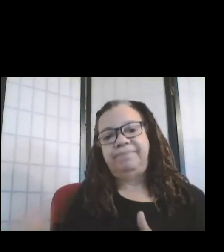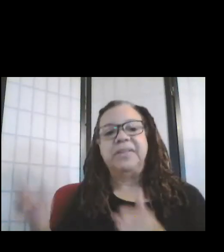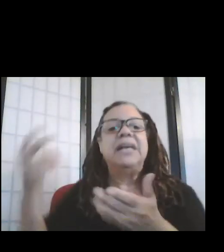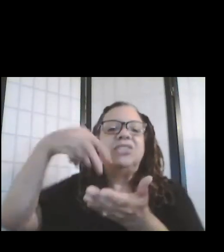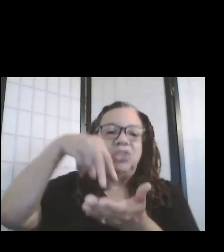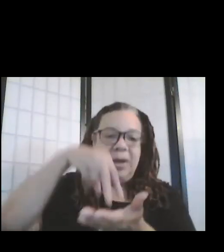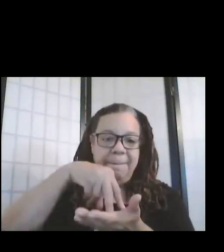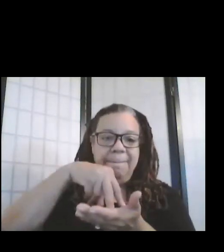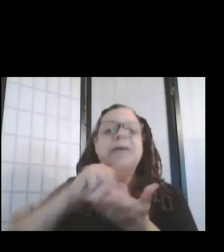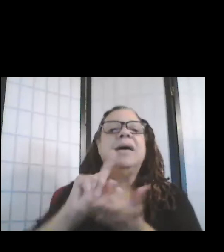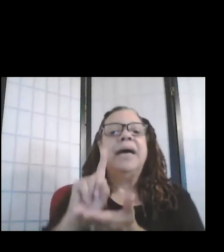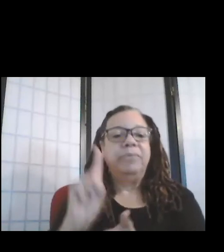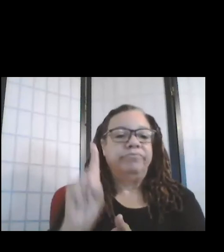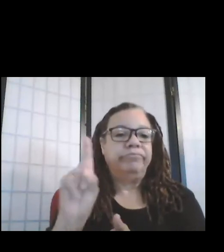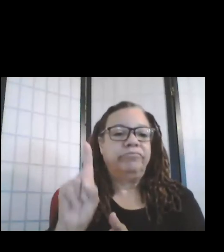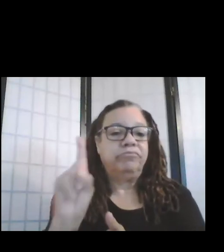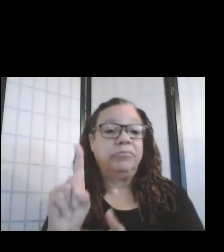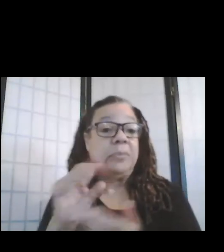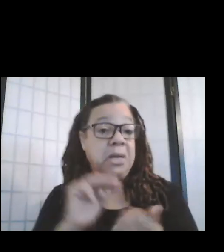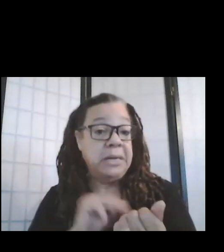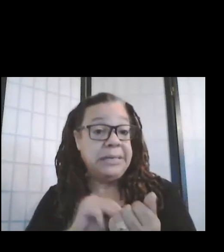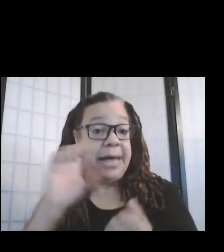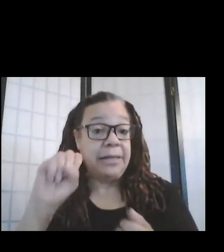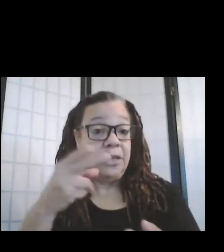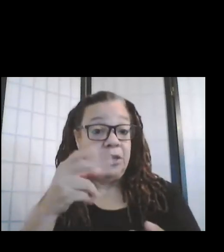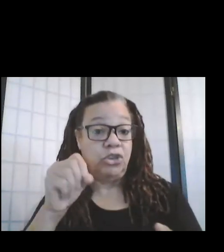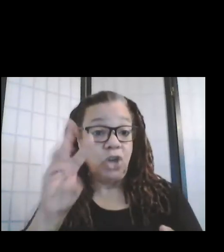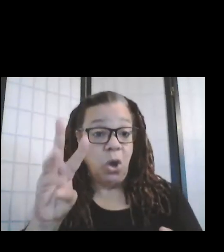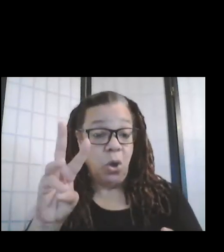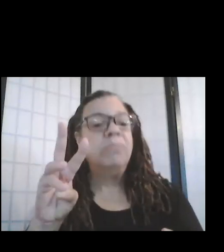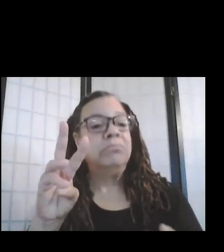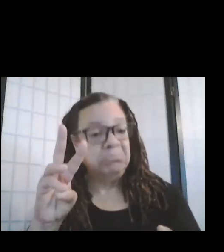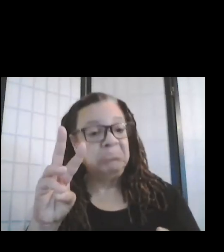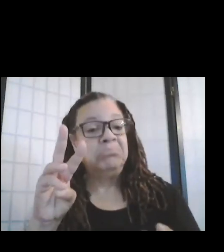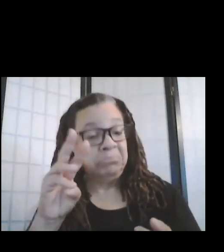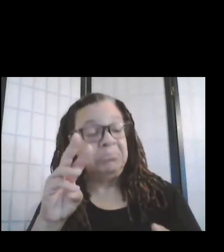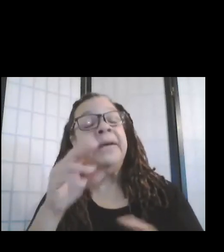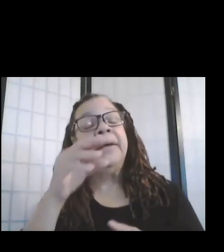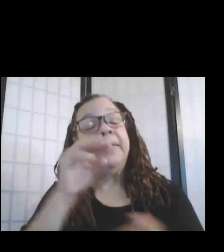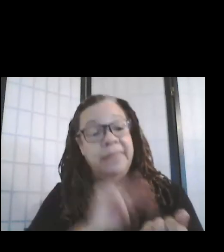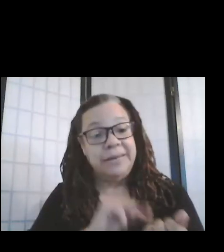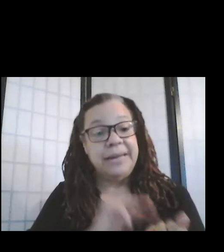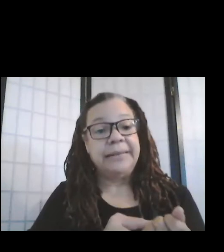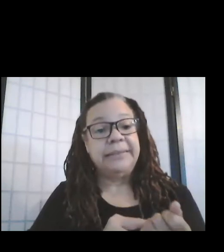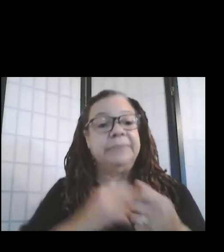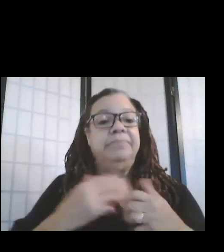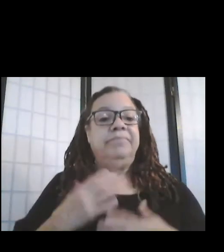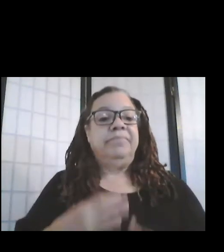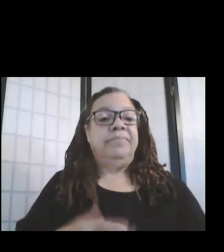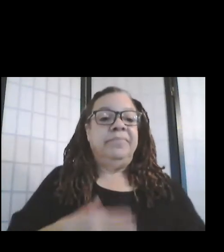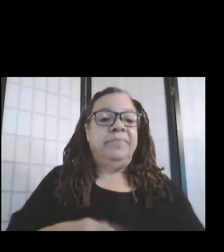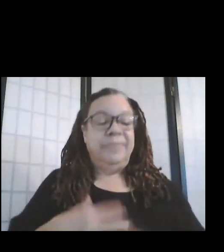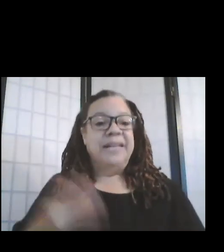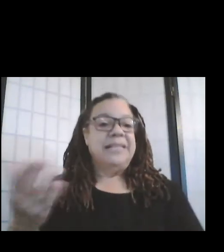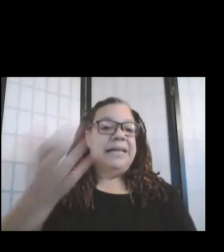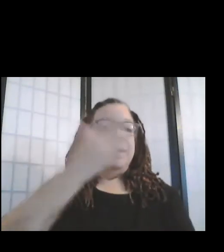uncertainly. "Dr. Shaw?" he asked. The doctor smoothed down the front of his white coat and waved